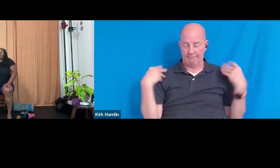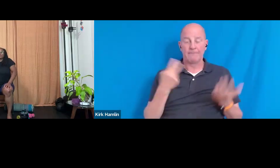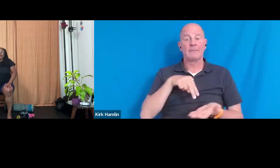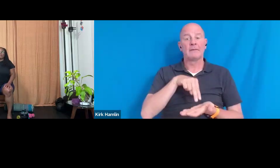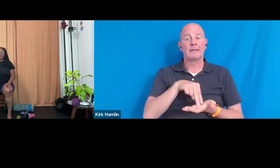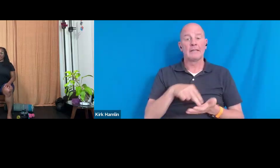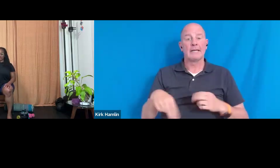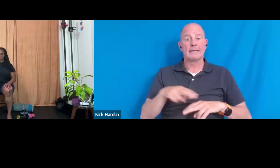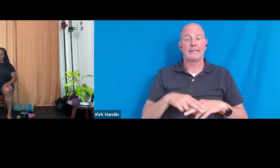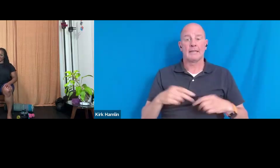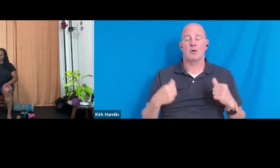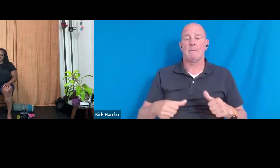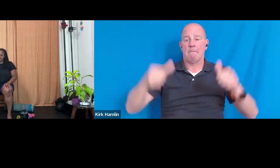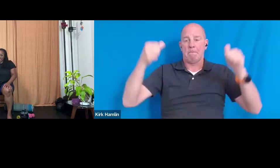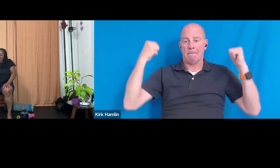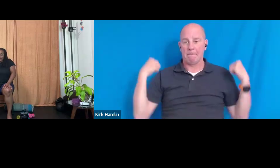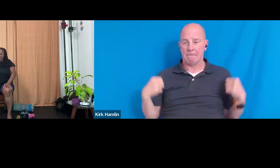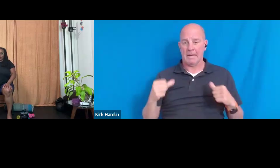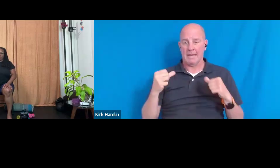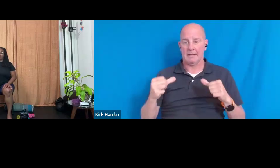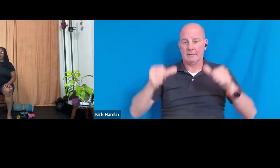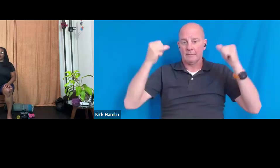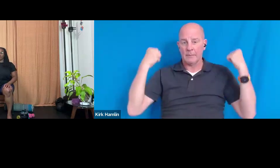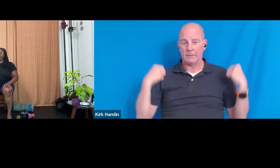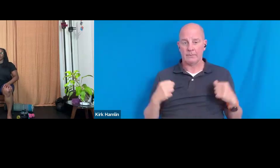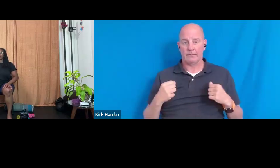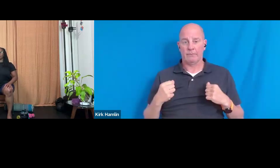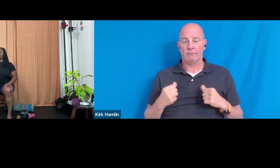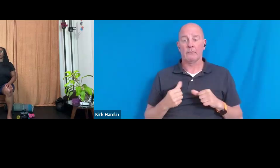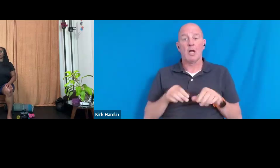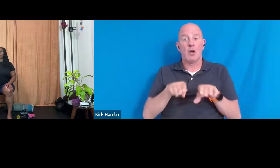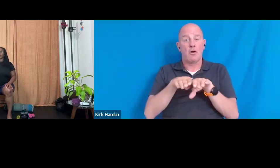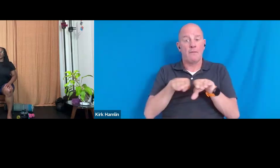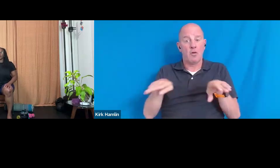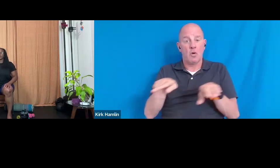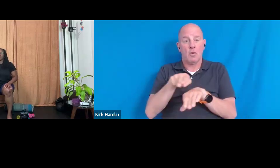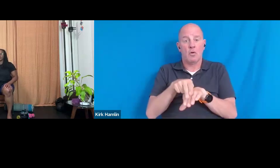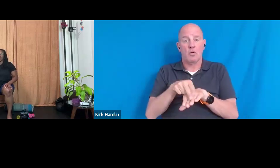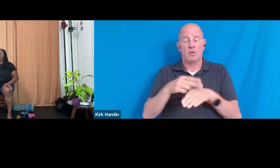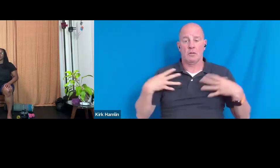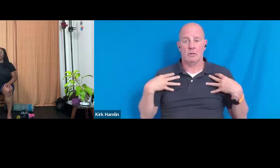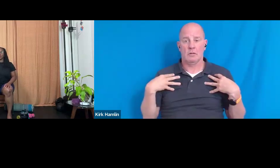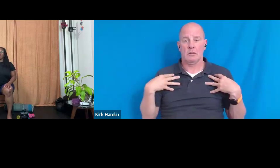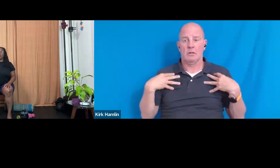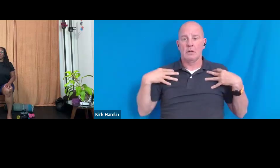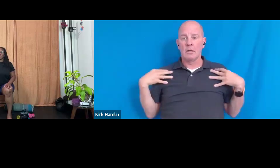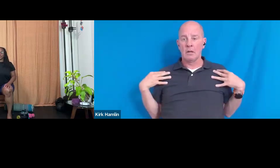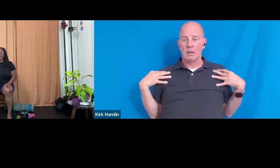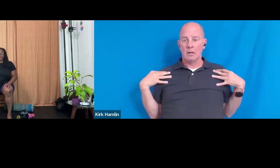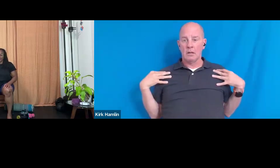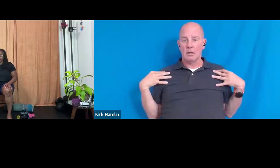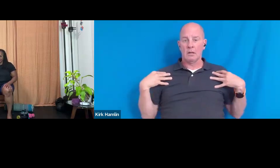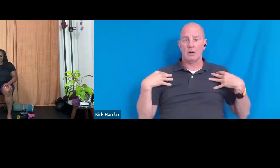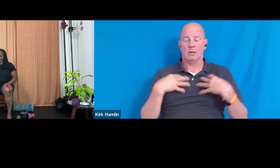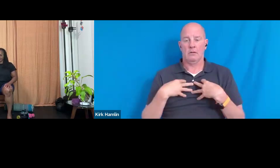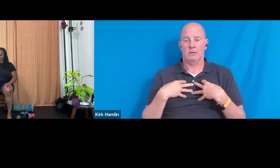the shoulders back, big obnoxious circles. If you're on the ground, you're going to open your chest and relax, open your